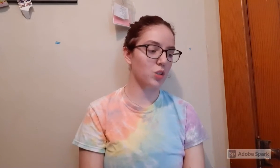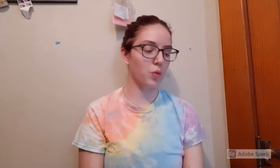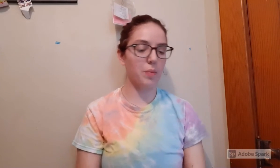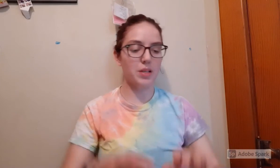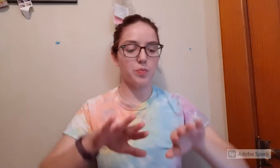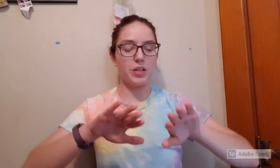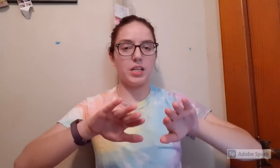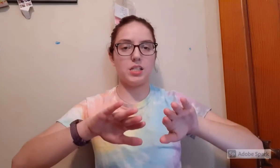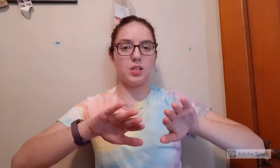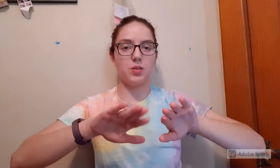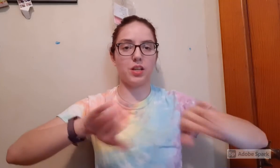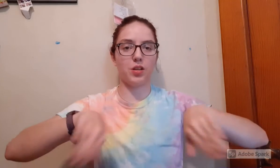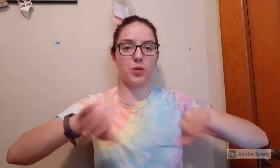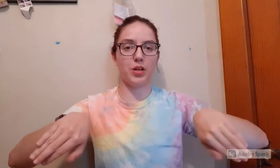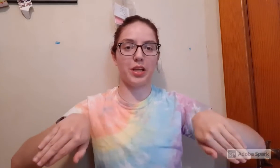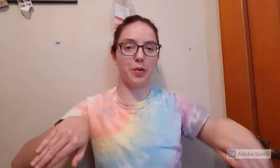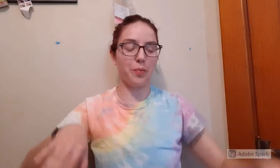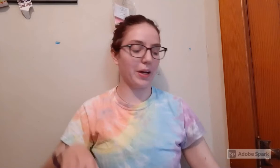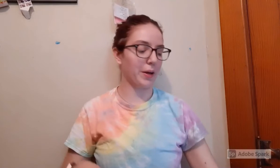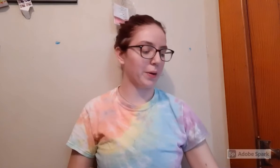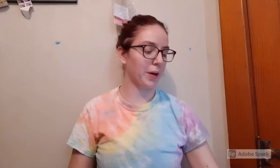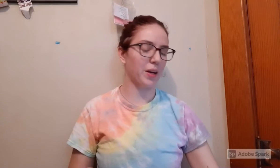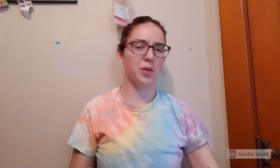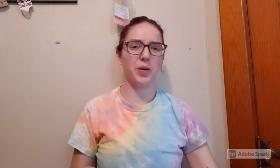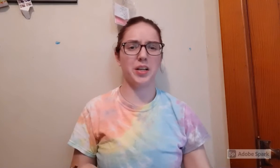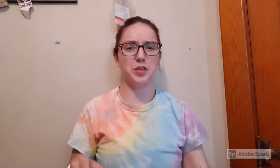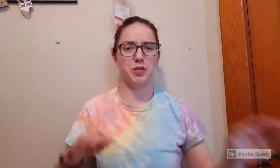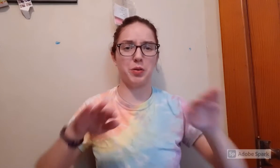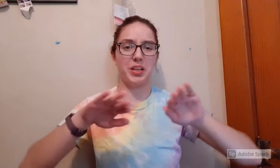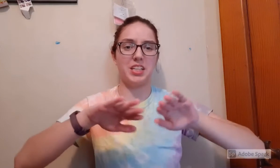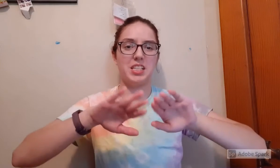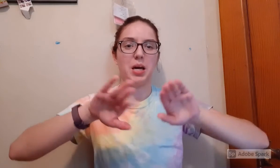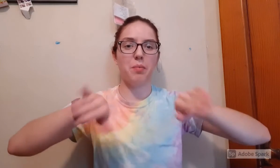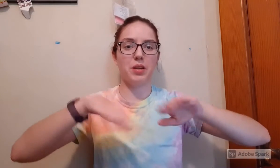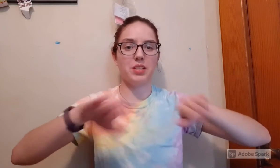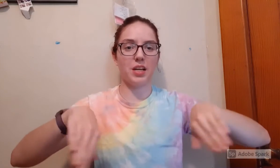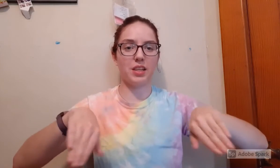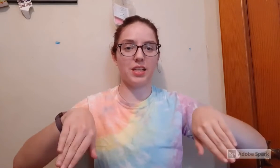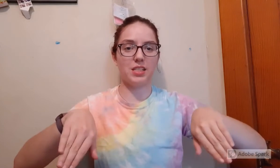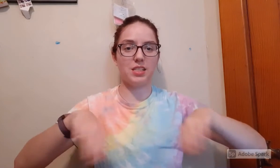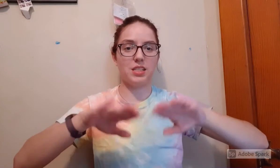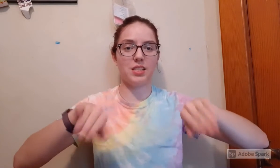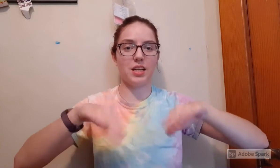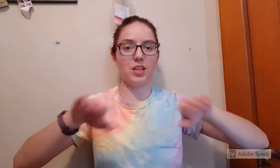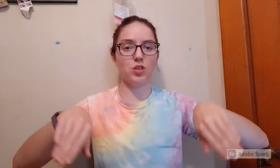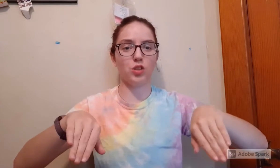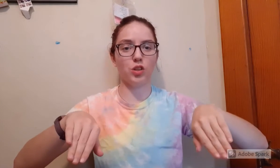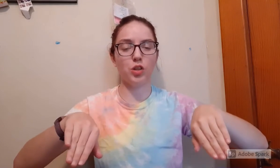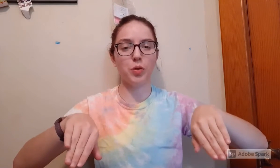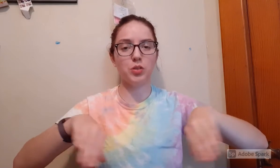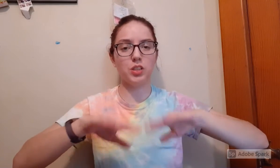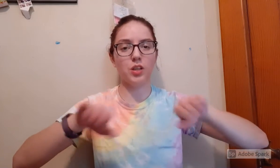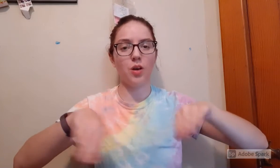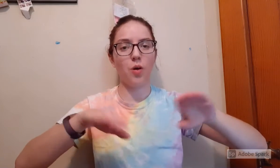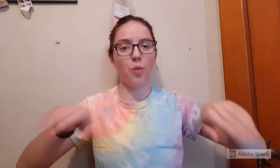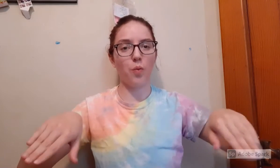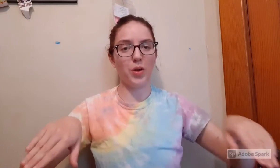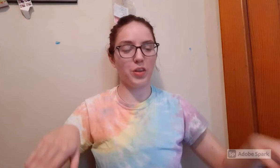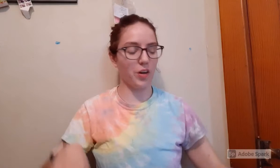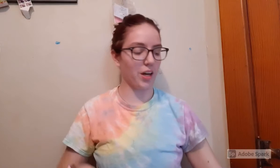swim is pretty easy too. It's like you're doing a little, like, I don't know what kind of stroke it is, but it's like this. It's like a little circular motion with your